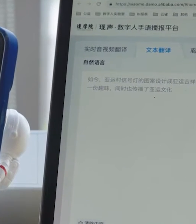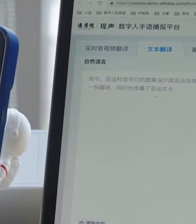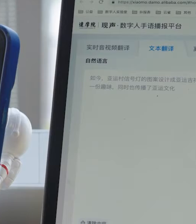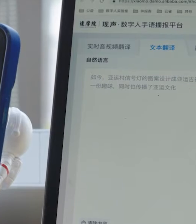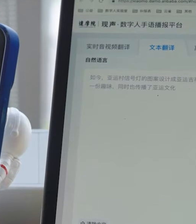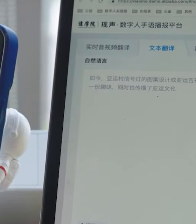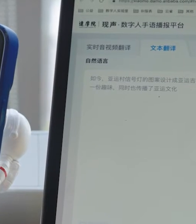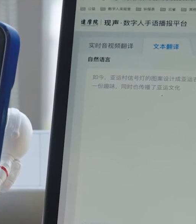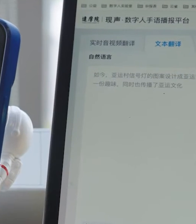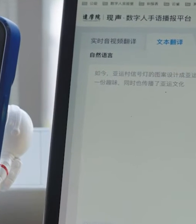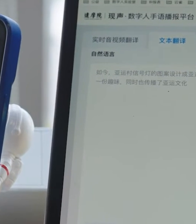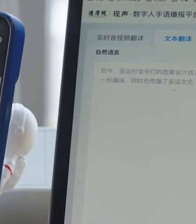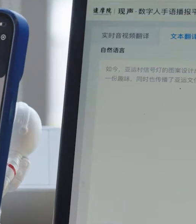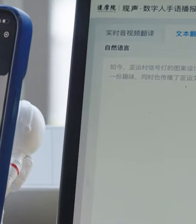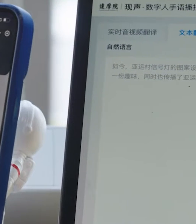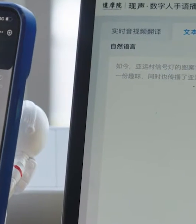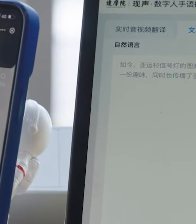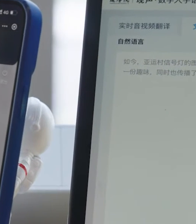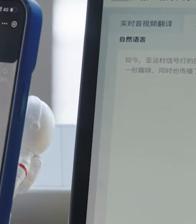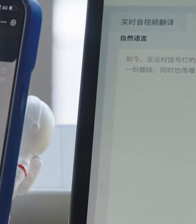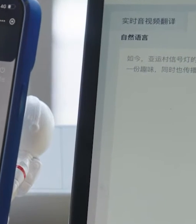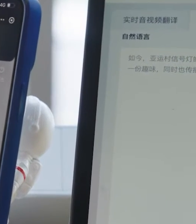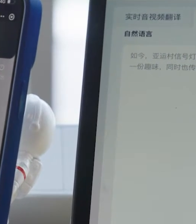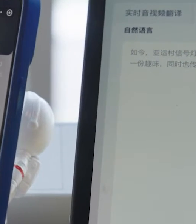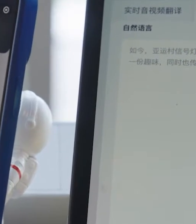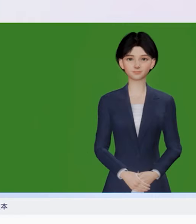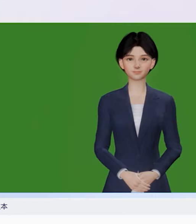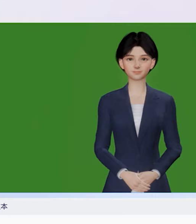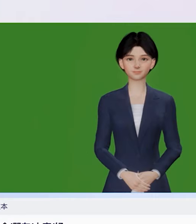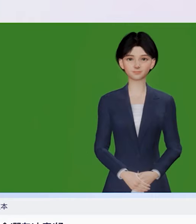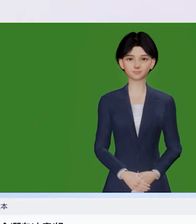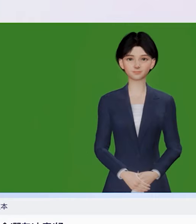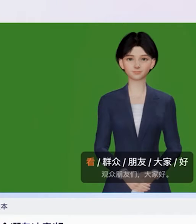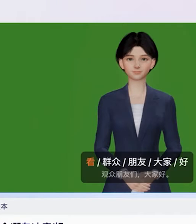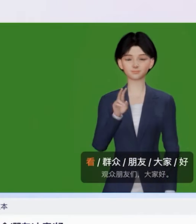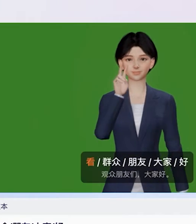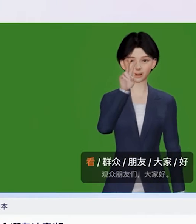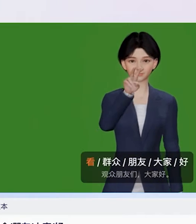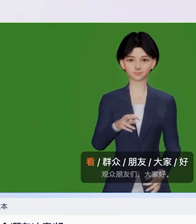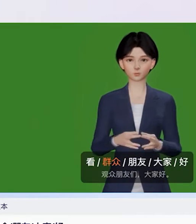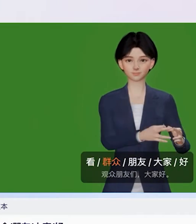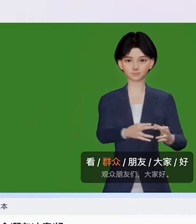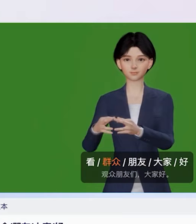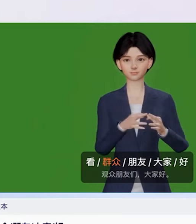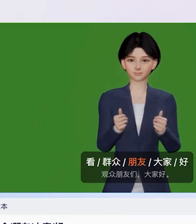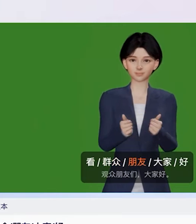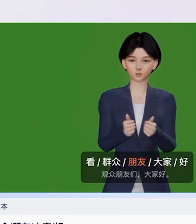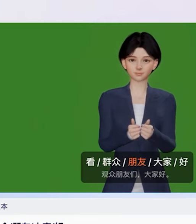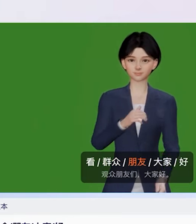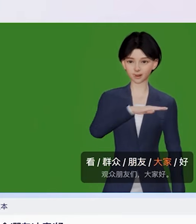sign language, one word can have many different meanings. To tackle such a challenge, we leverage a technique called